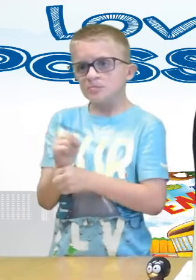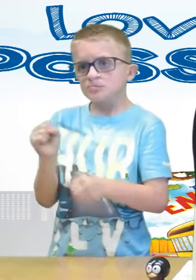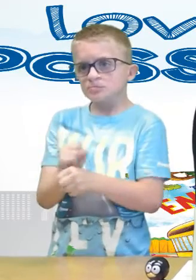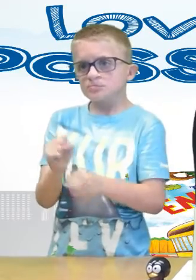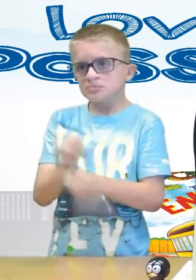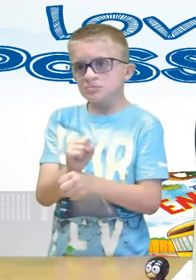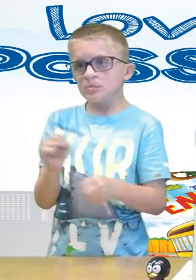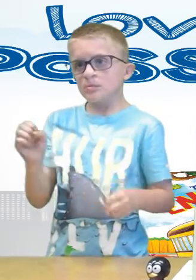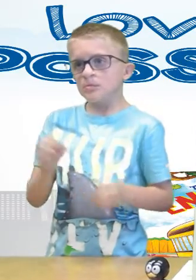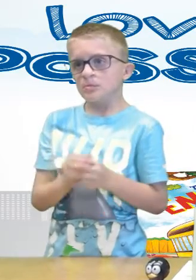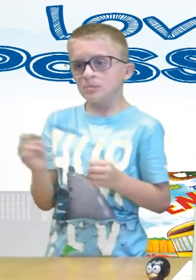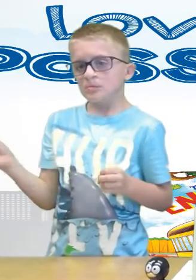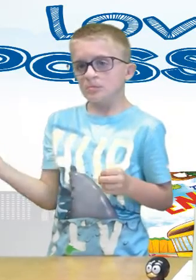photography,